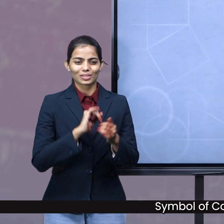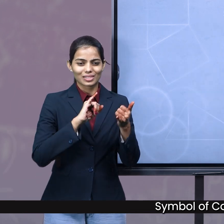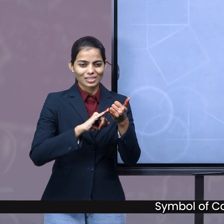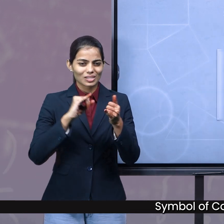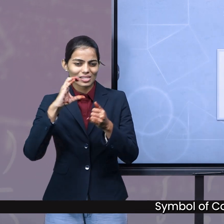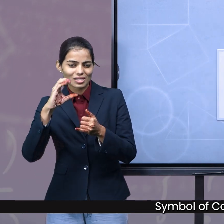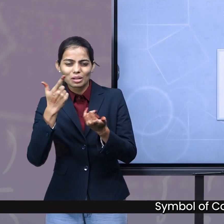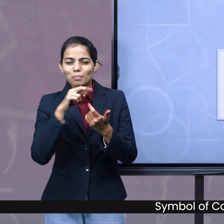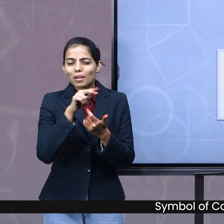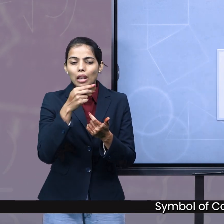Symbol of congruence.